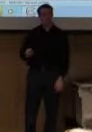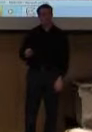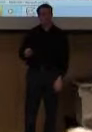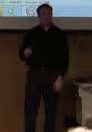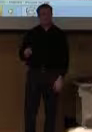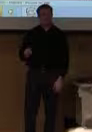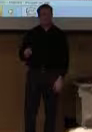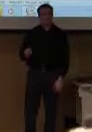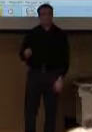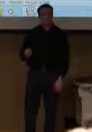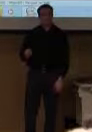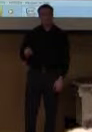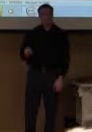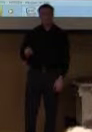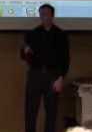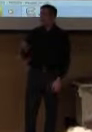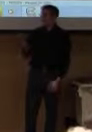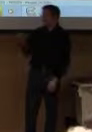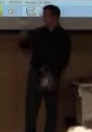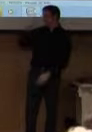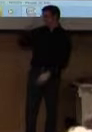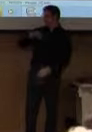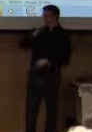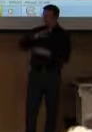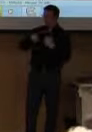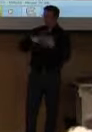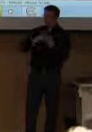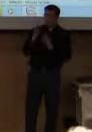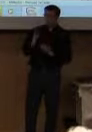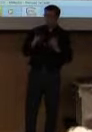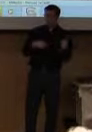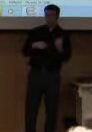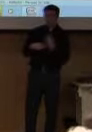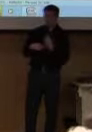know that probably not all of those students are going to come to you for tutoring.